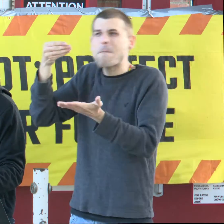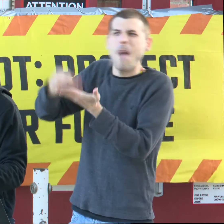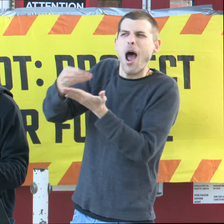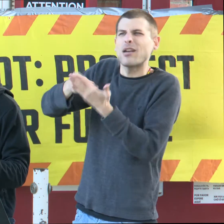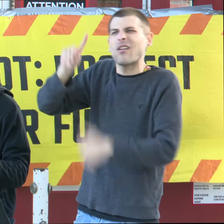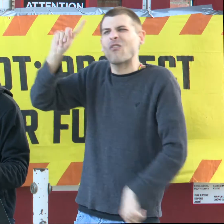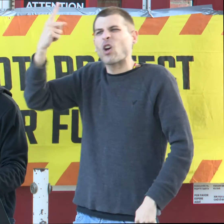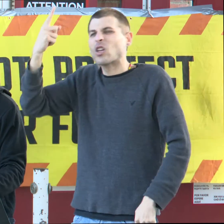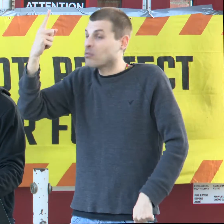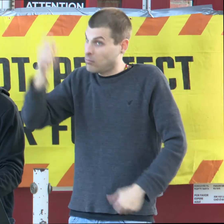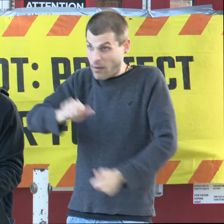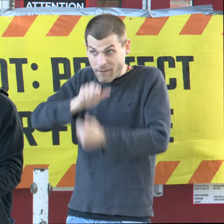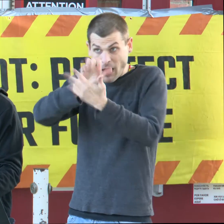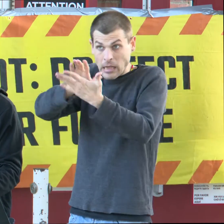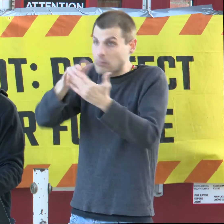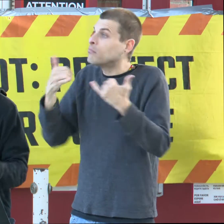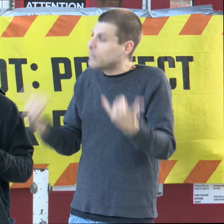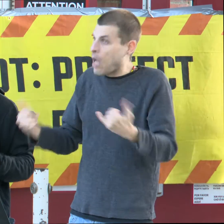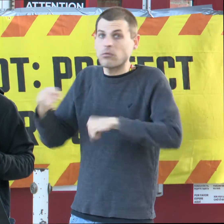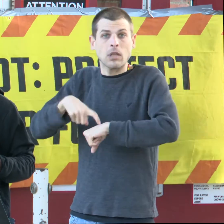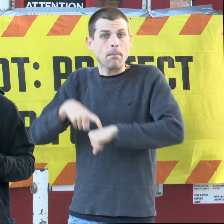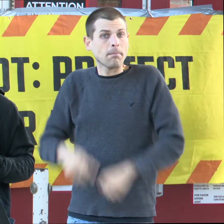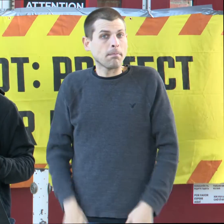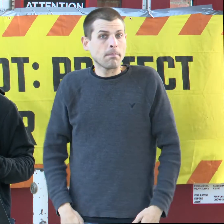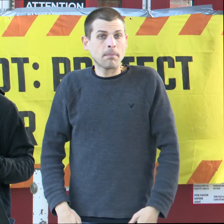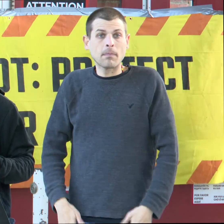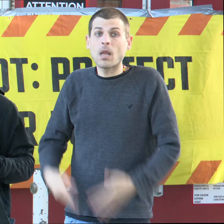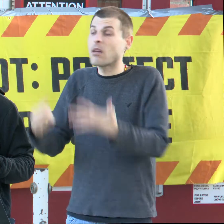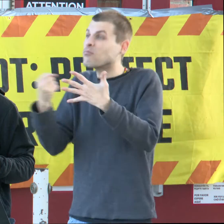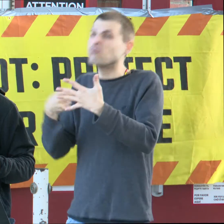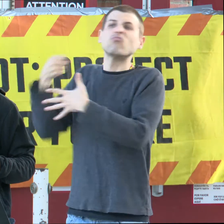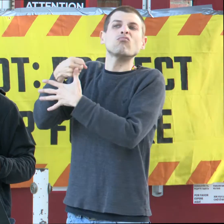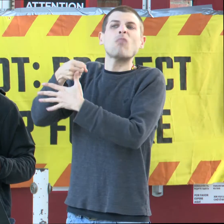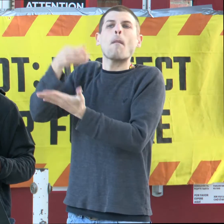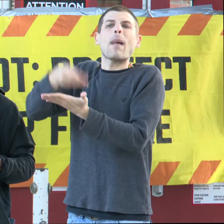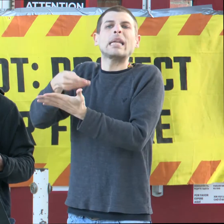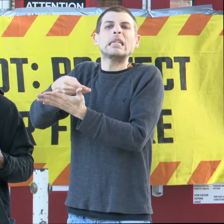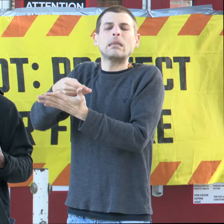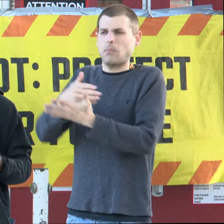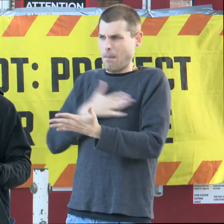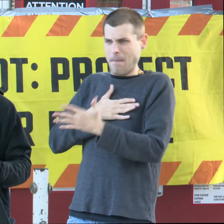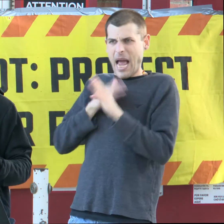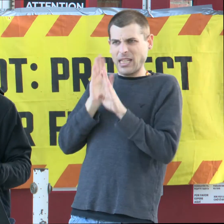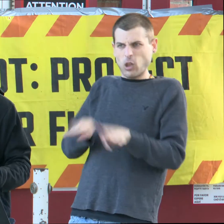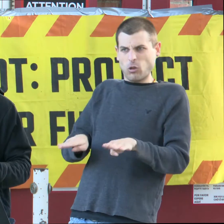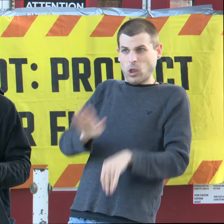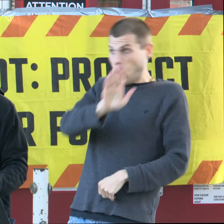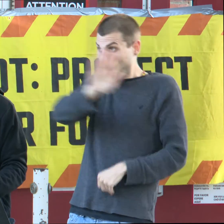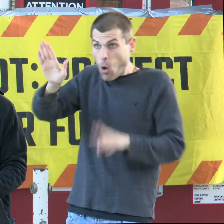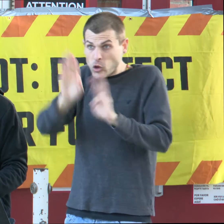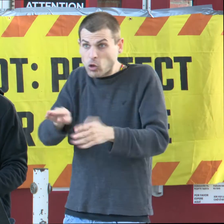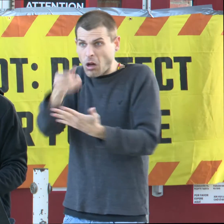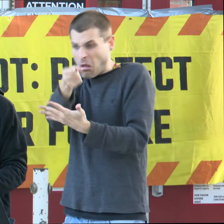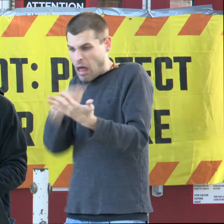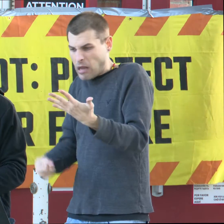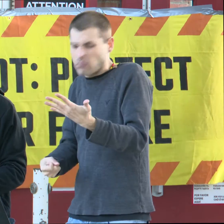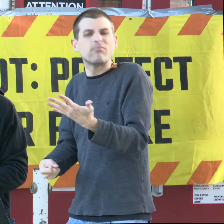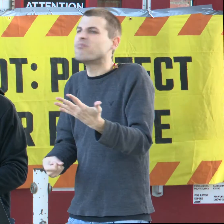you all, before your children, before my children. And we have to work together to do